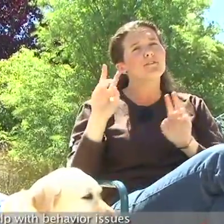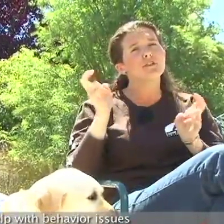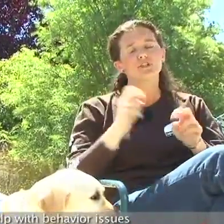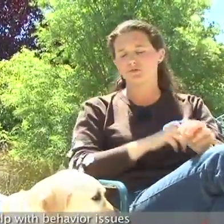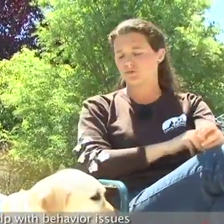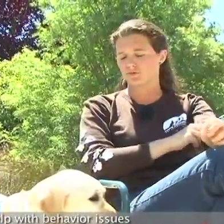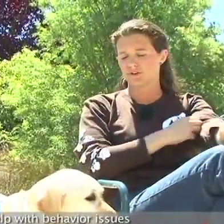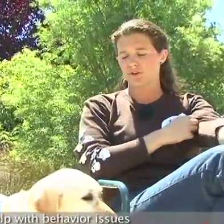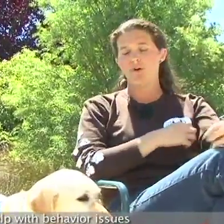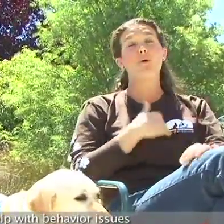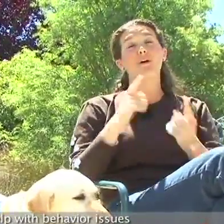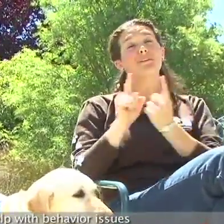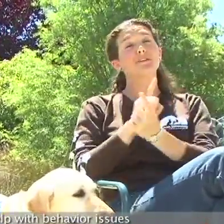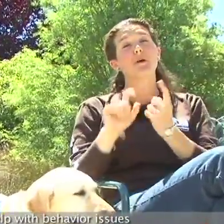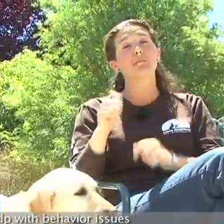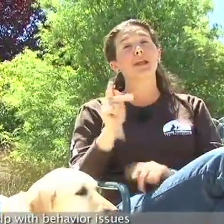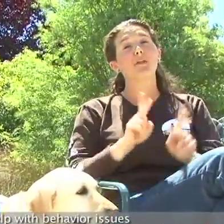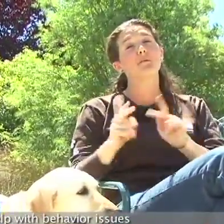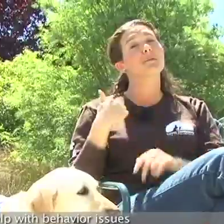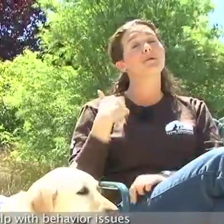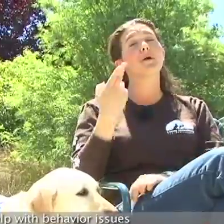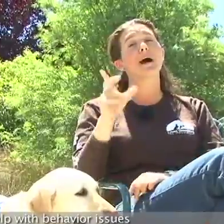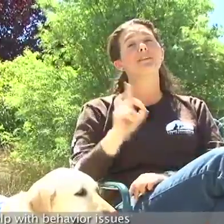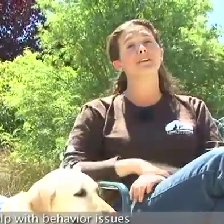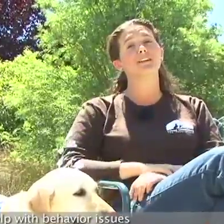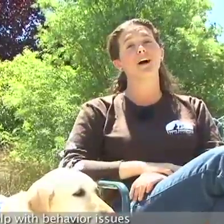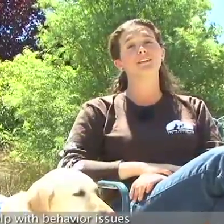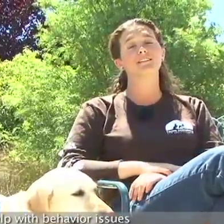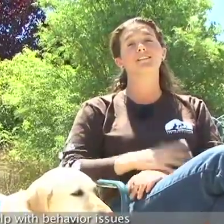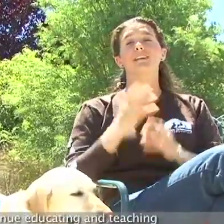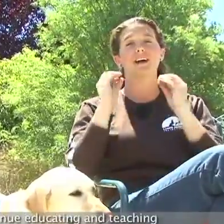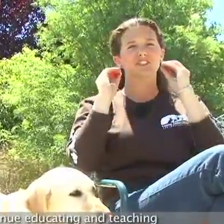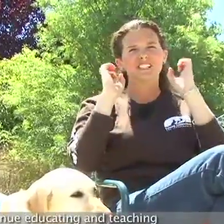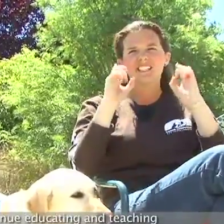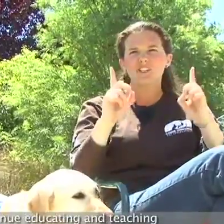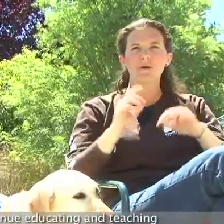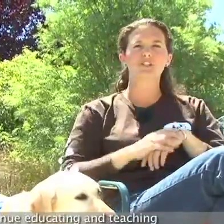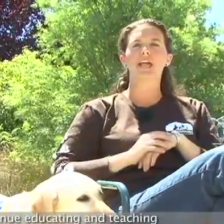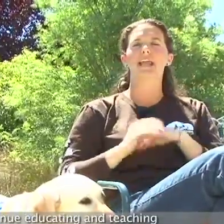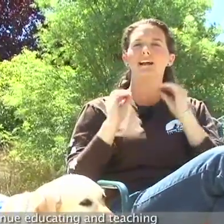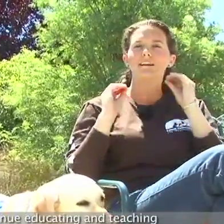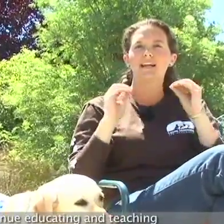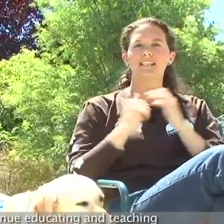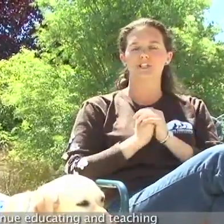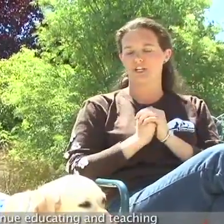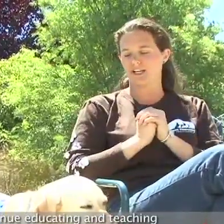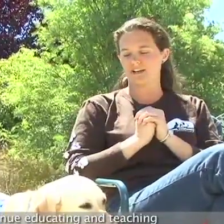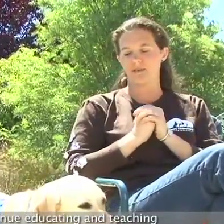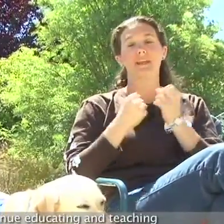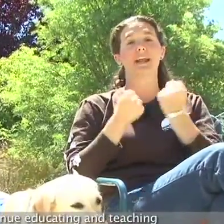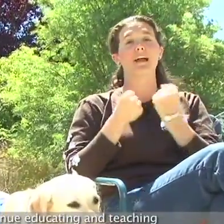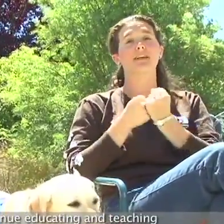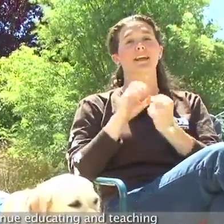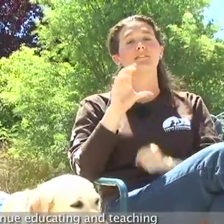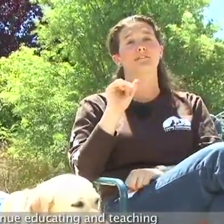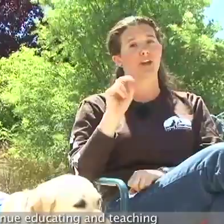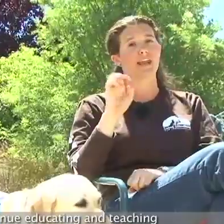behavior issues or if I just want to meet other people who have hearing dogs and just continue educating and teaching and being an advocate for